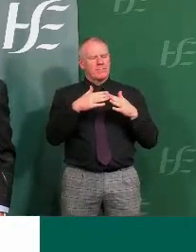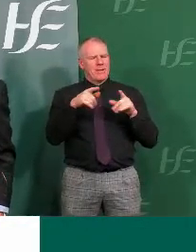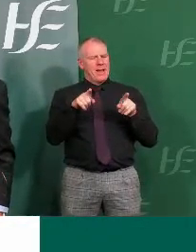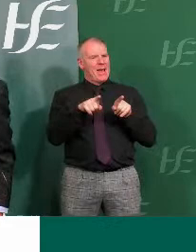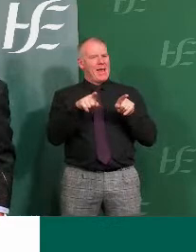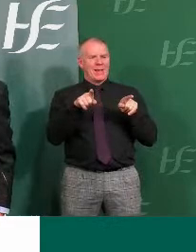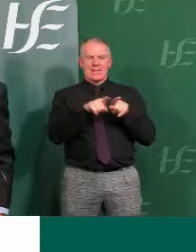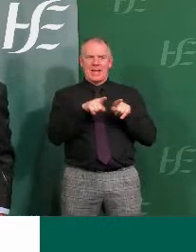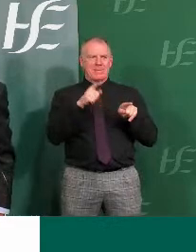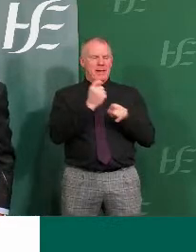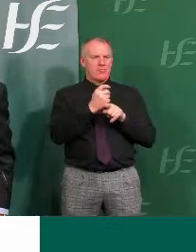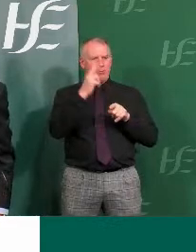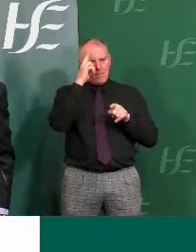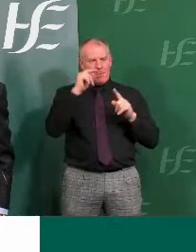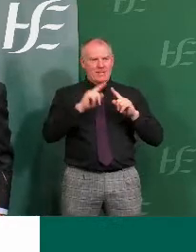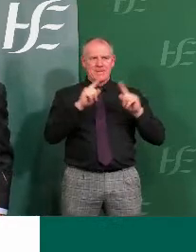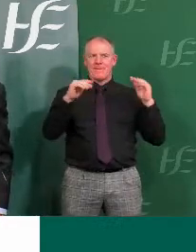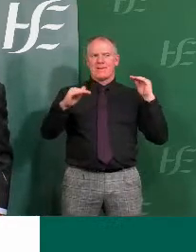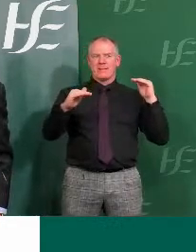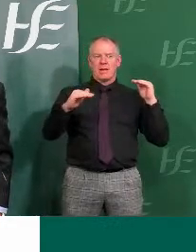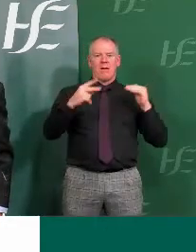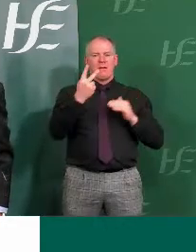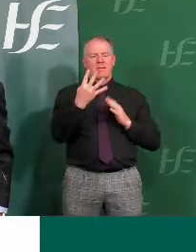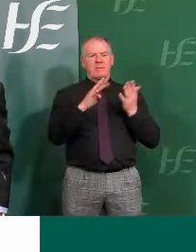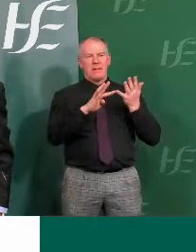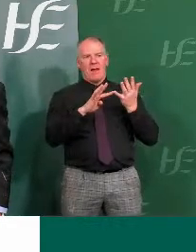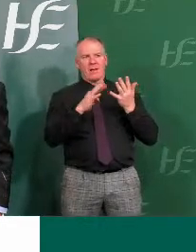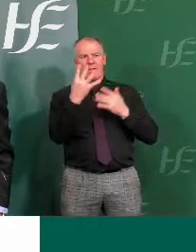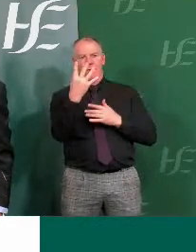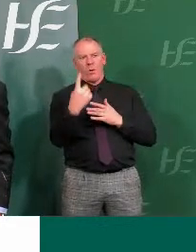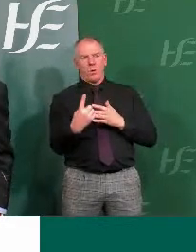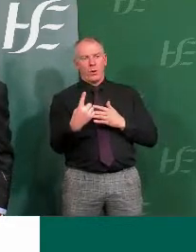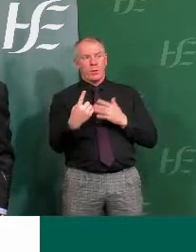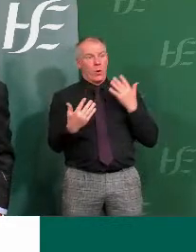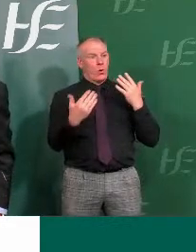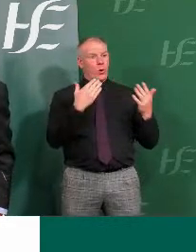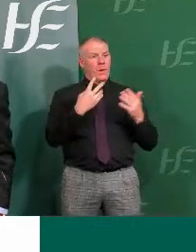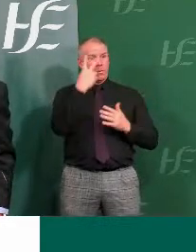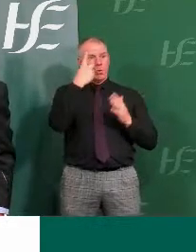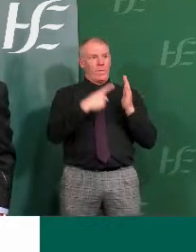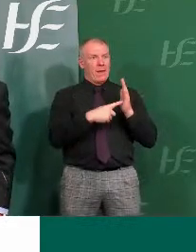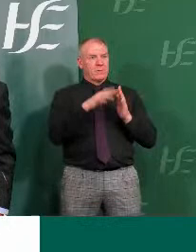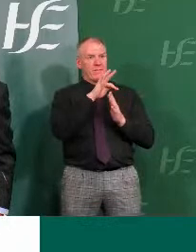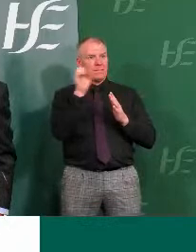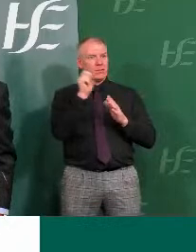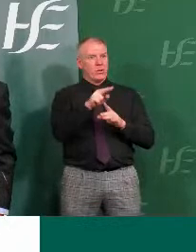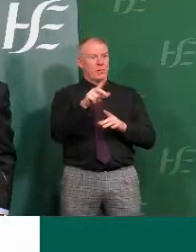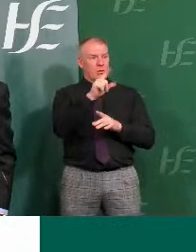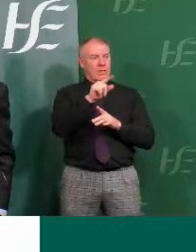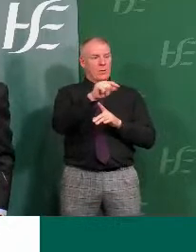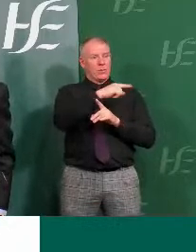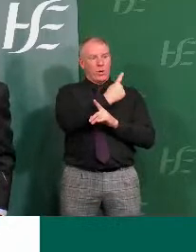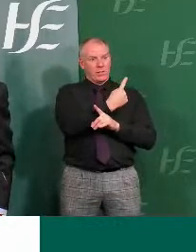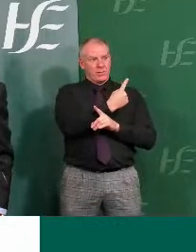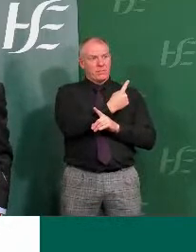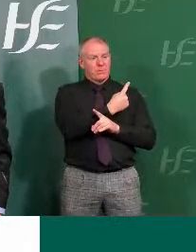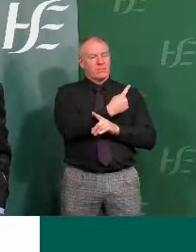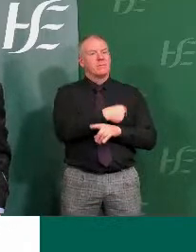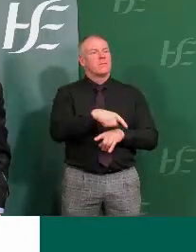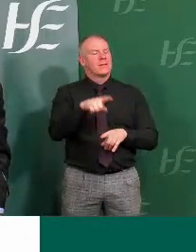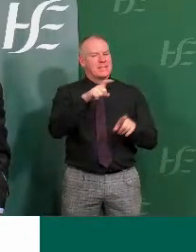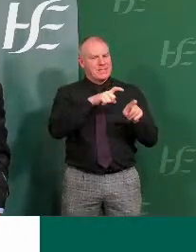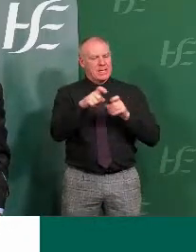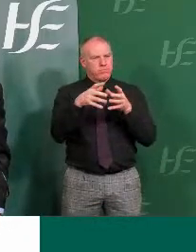begins, is that it's 941 versus almost 2,000 in January, but it's still an increase in the beginning of